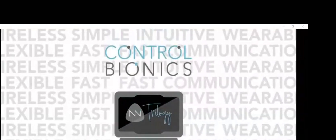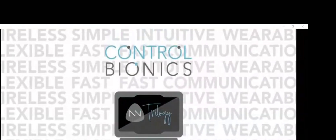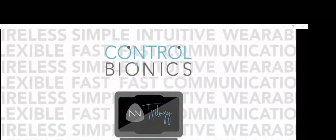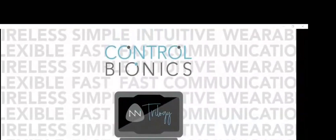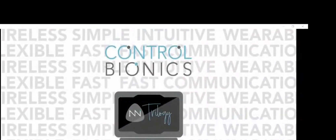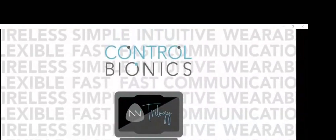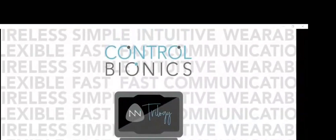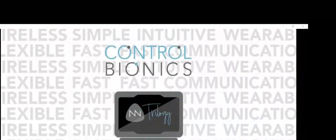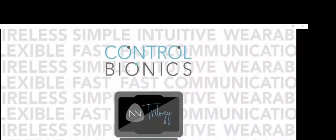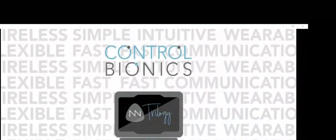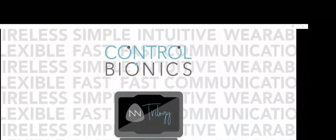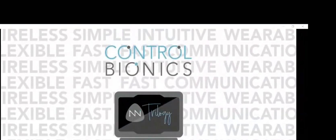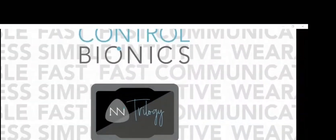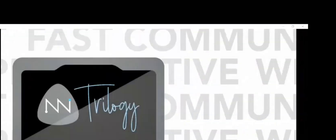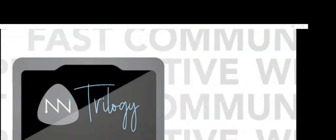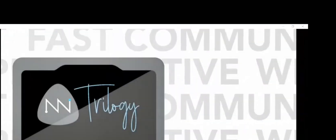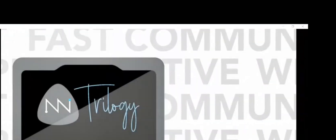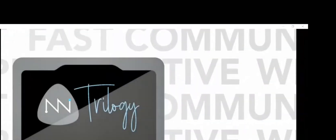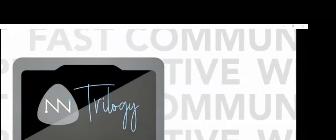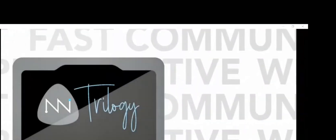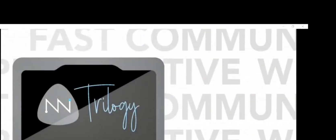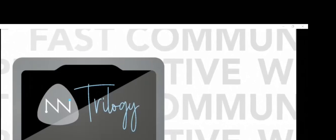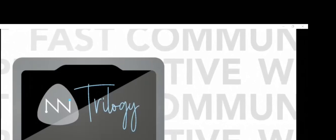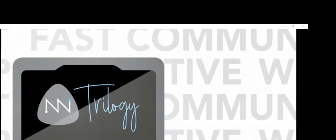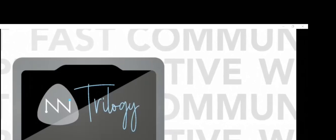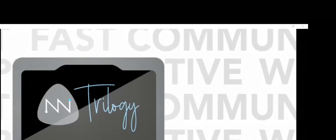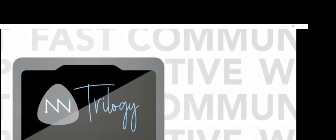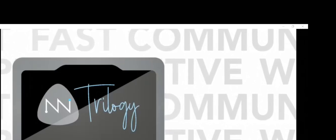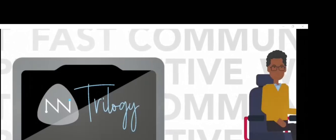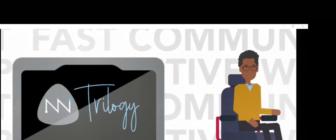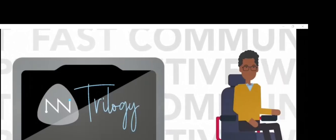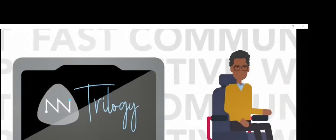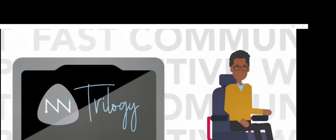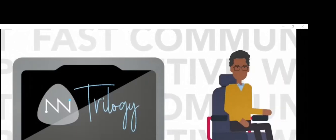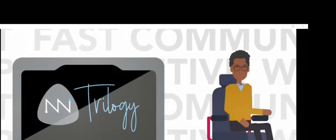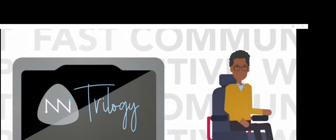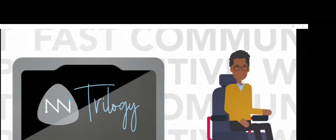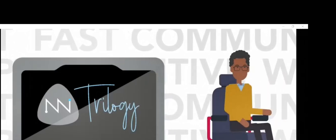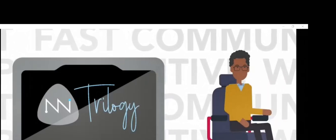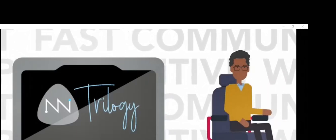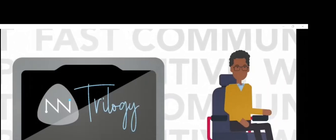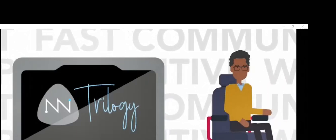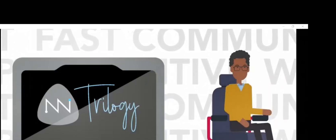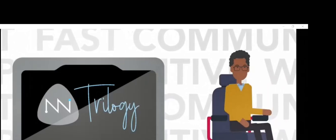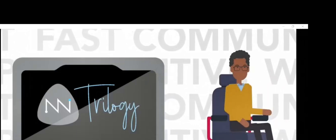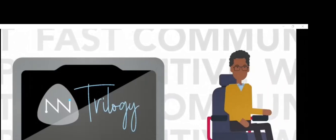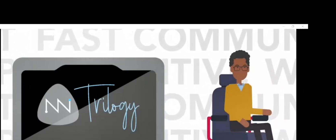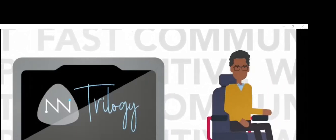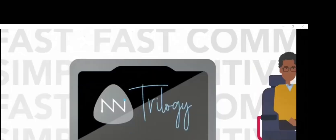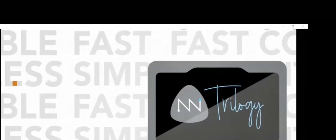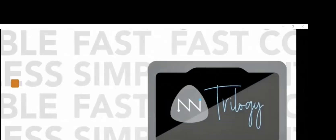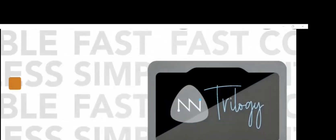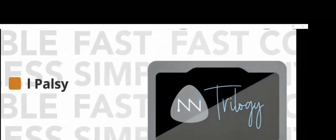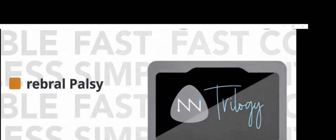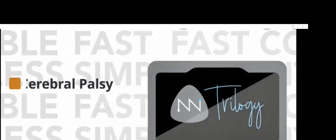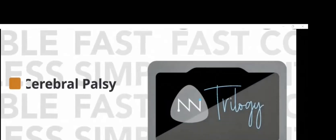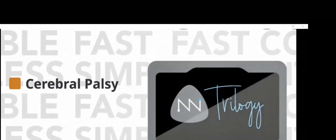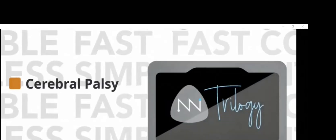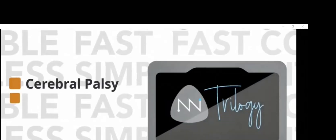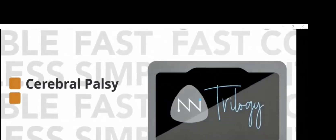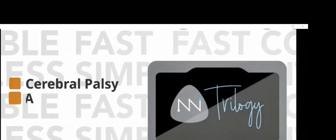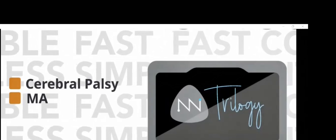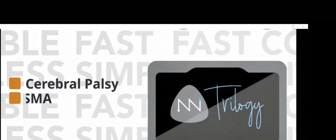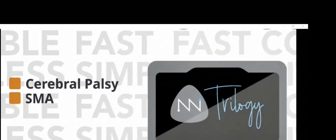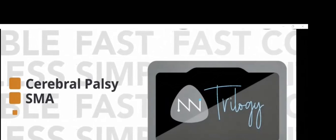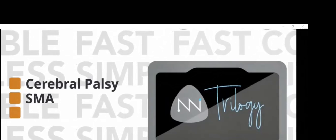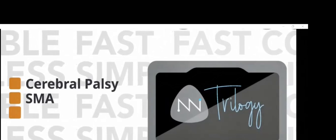AAC speech and tablet control. AAC means augmentative and alternative communication. AAC assists people like me who have a hard